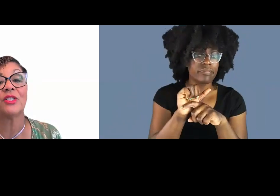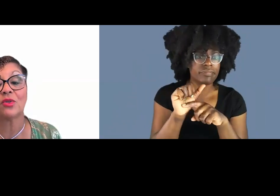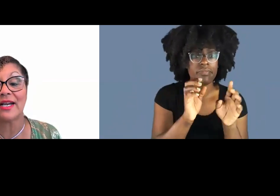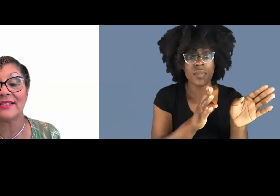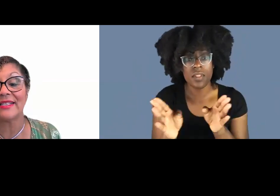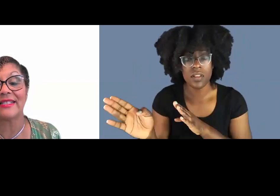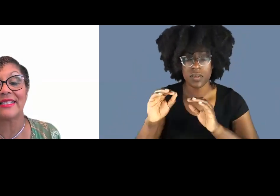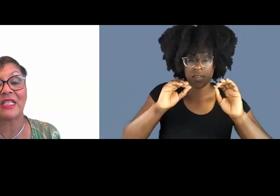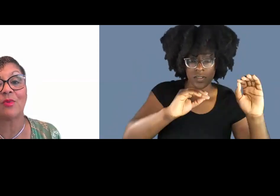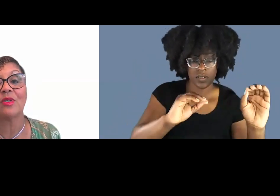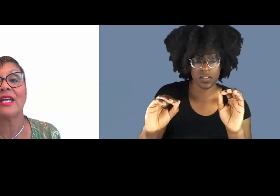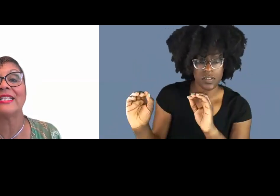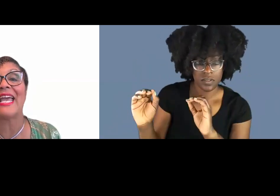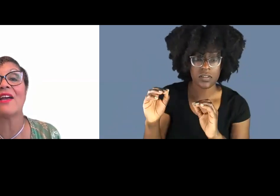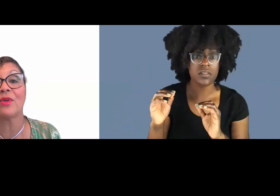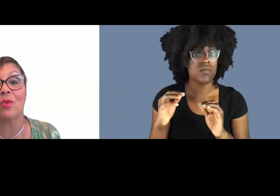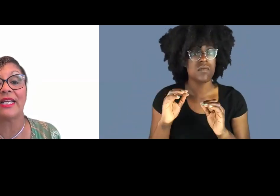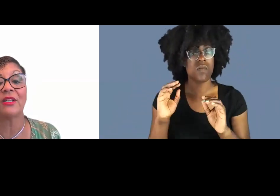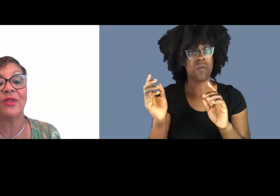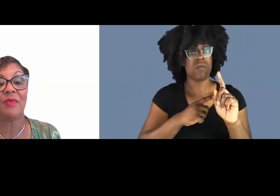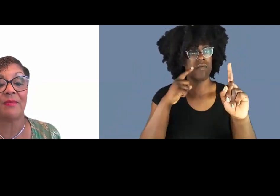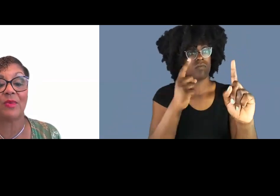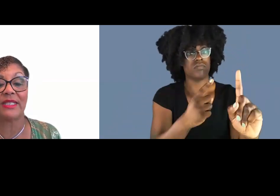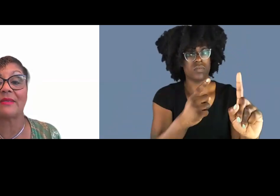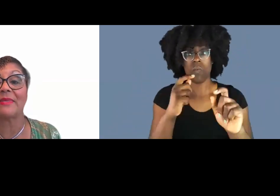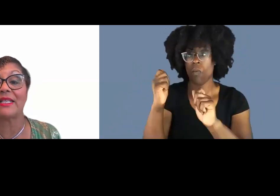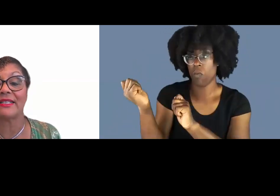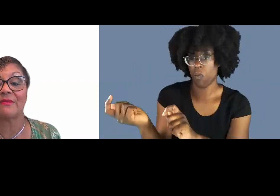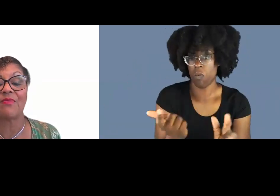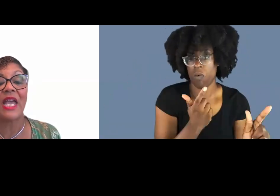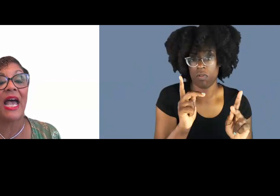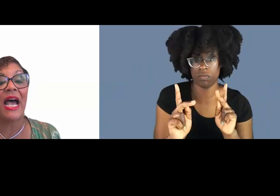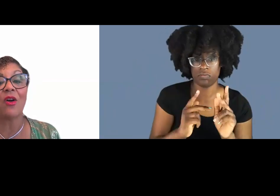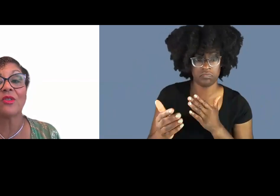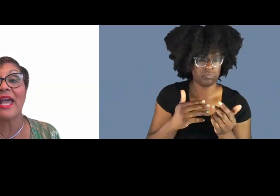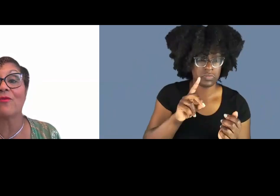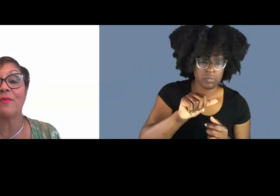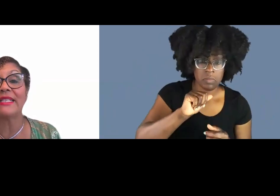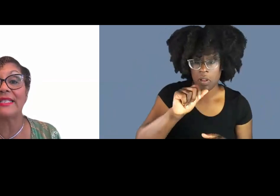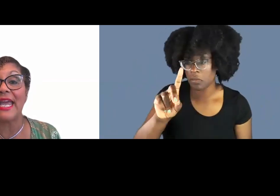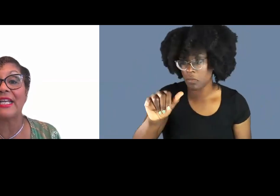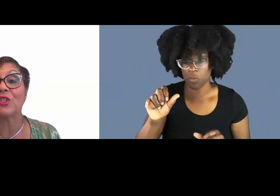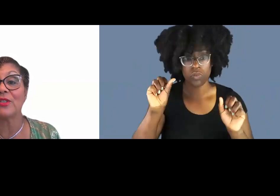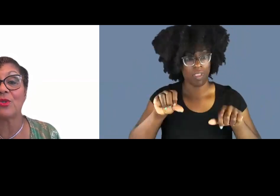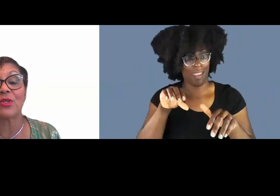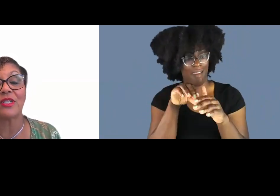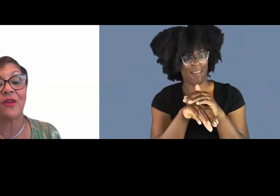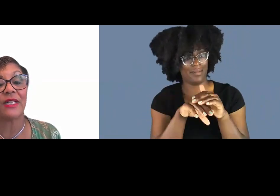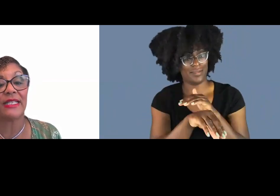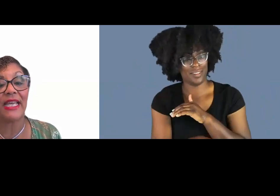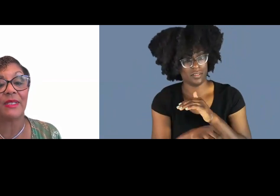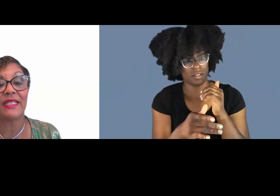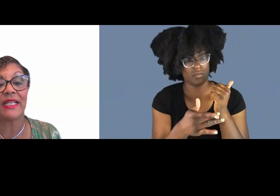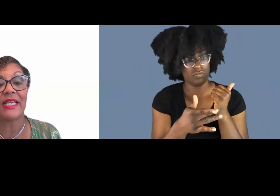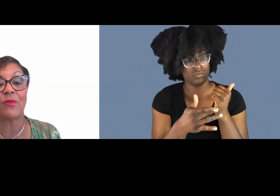all digital content is accessible to everyone, including people with disabilities. I also have with me today, and she'll introduce herself